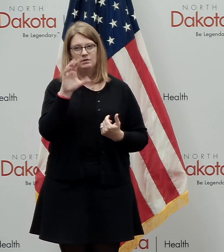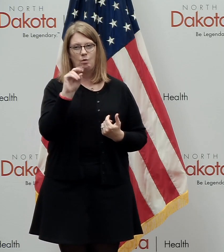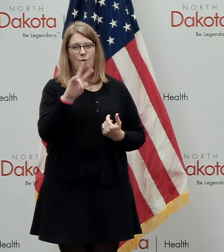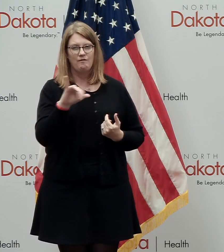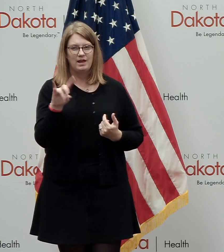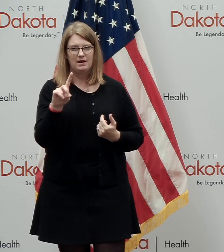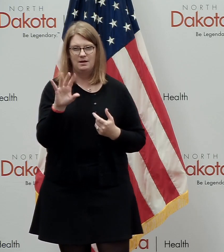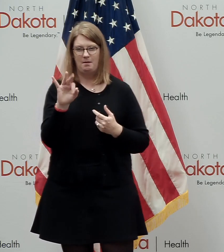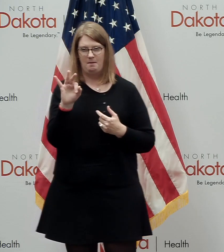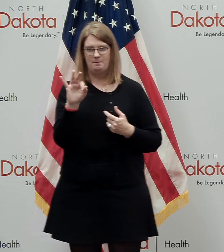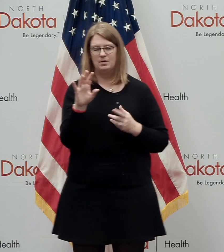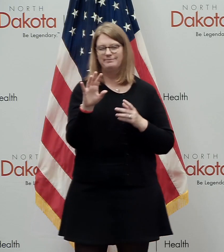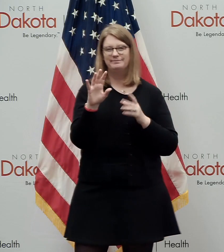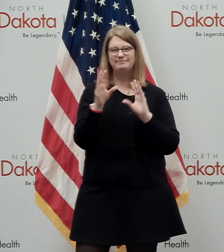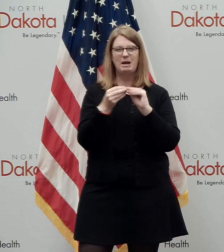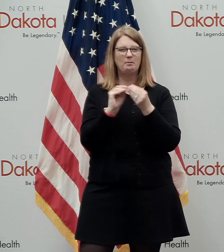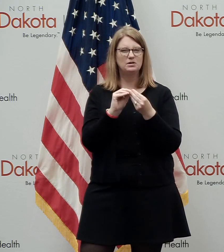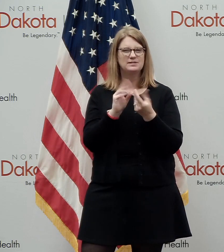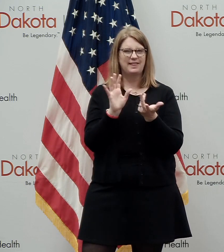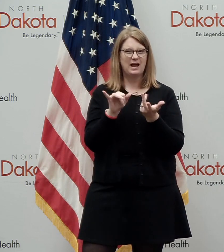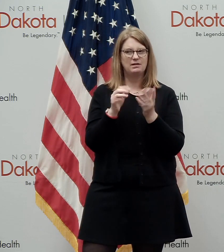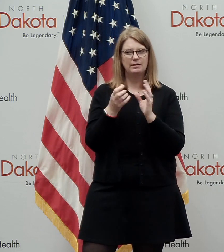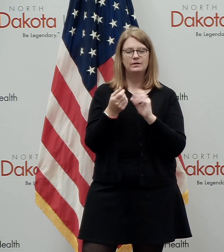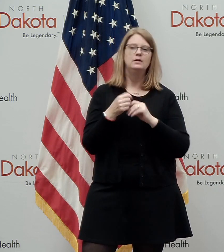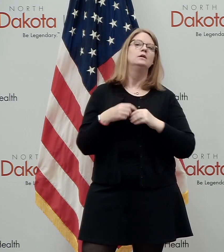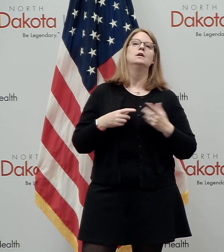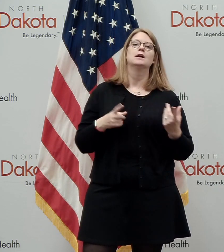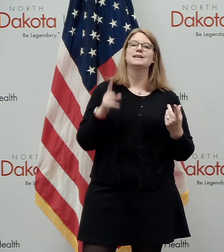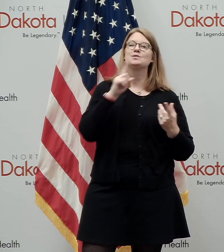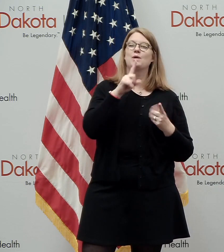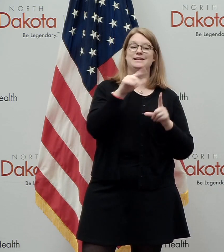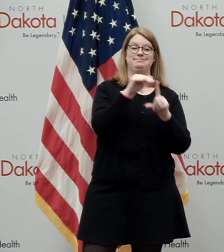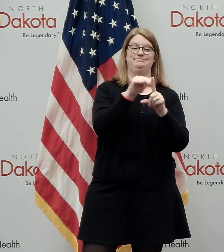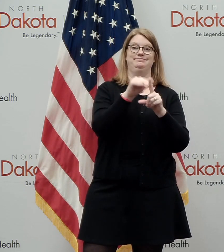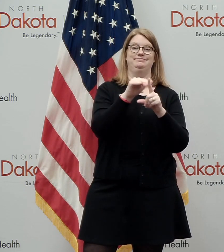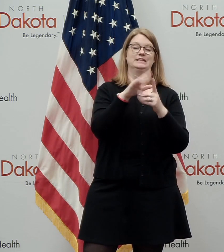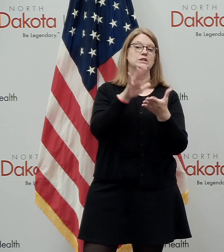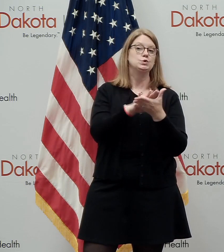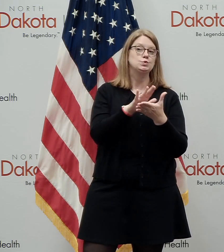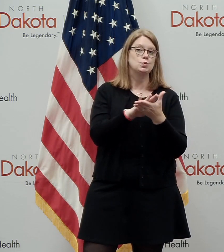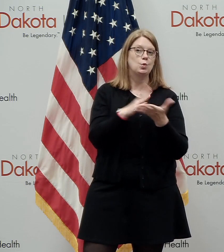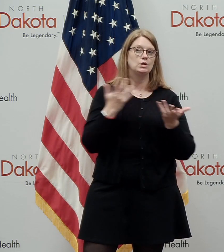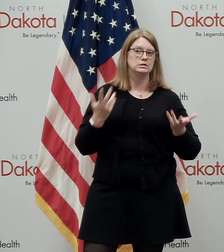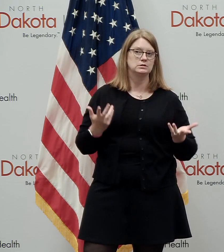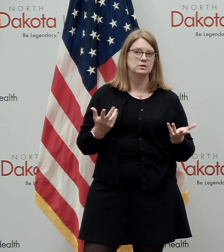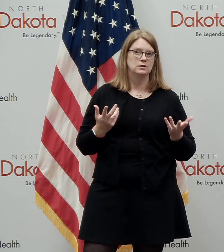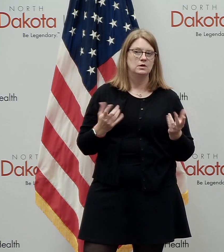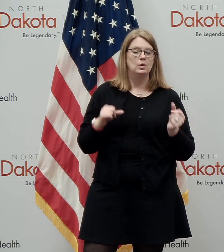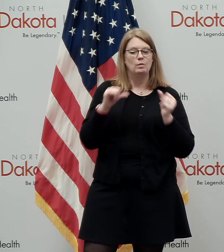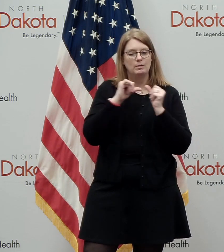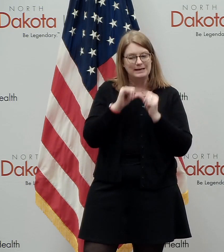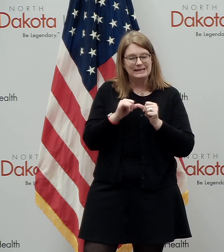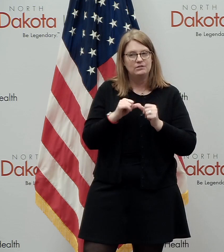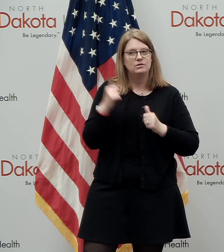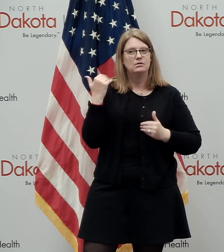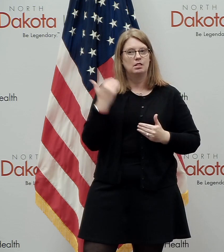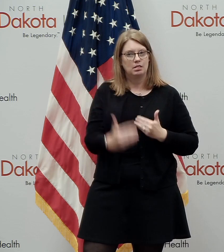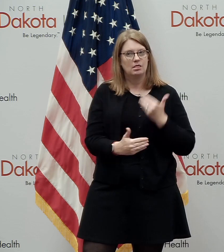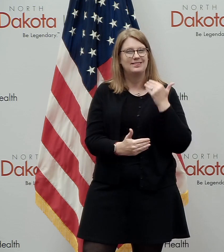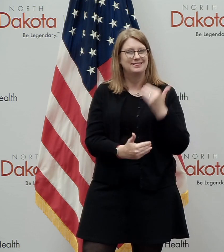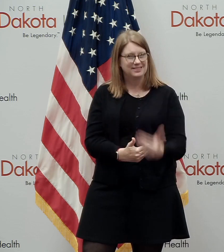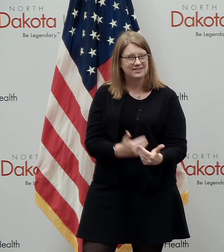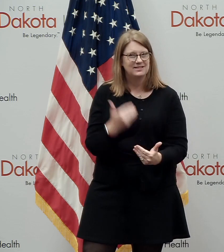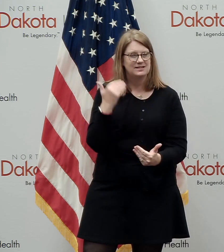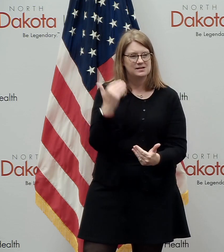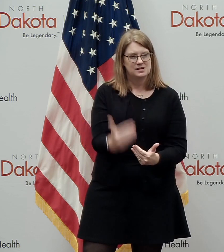been trying to give to the schools is we want to keep working forward to